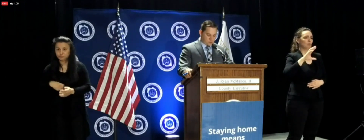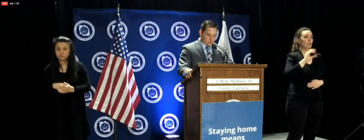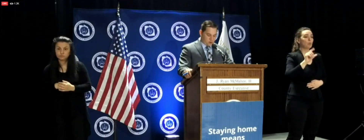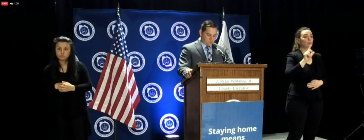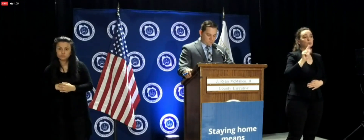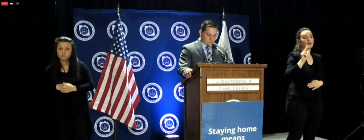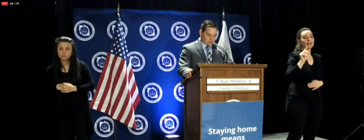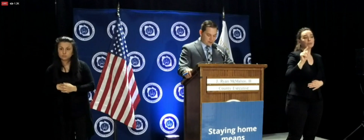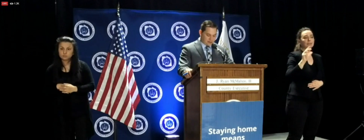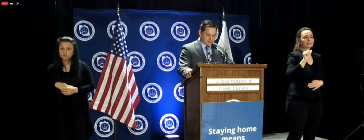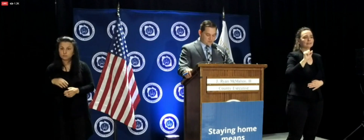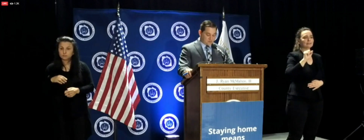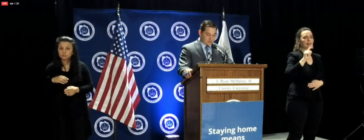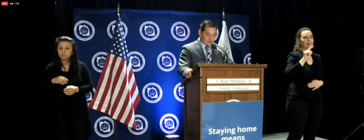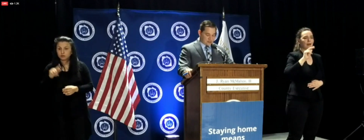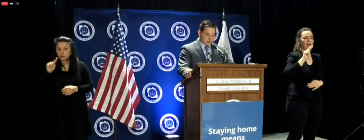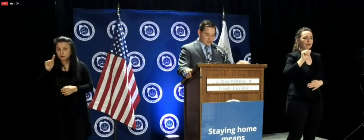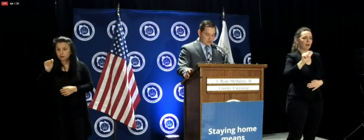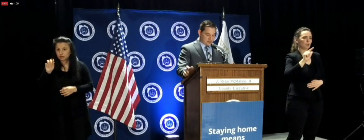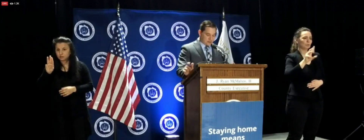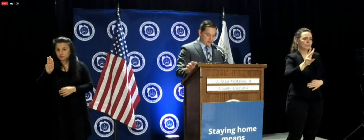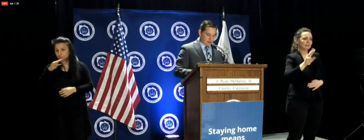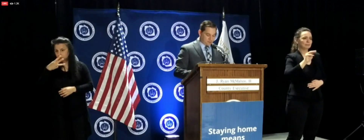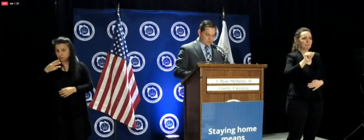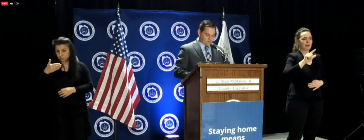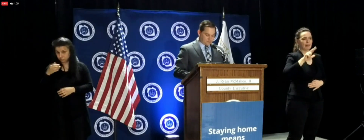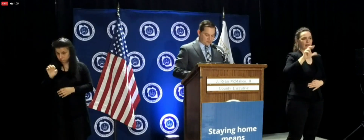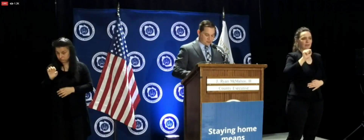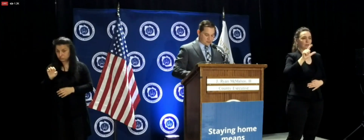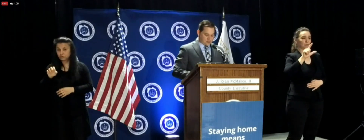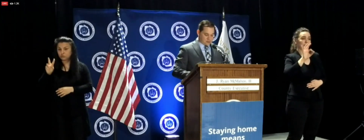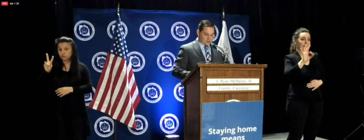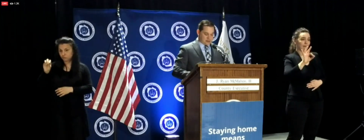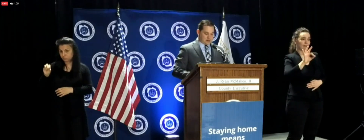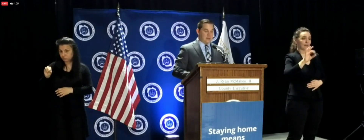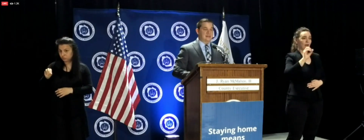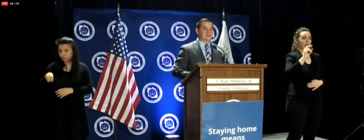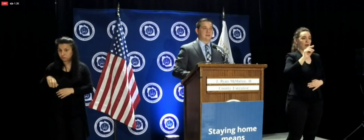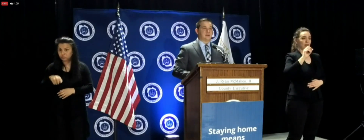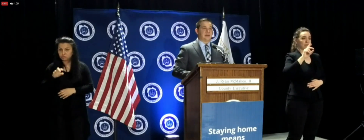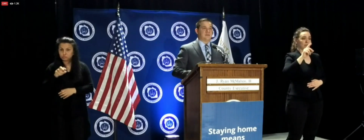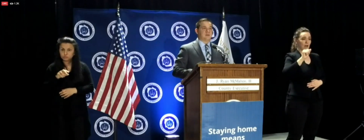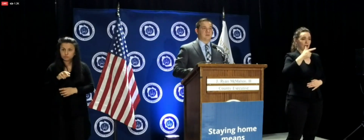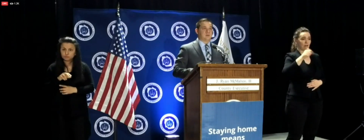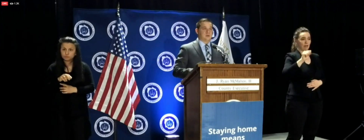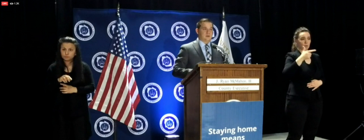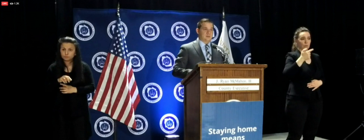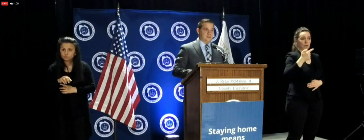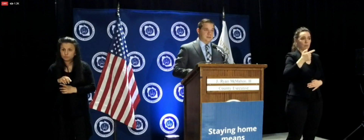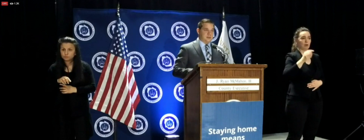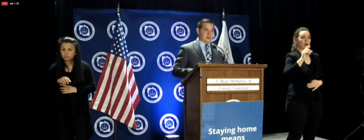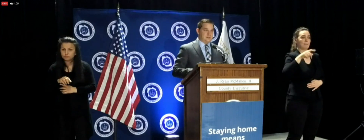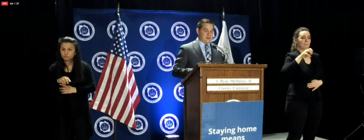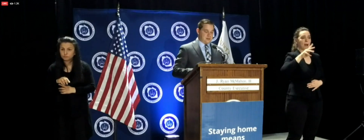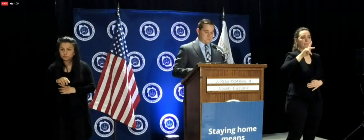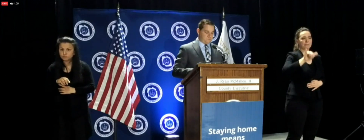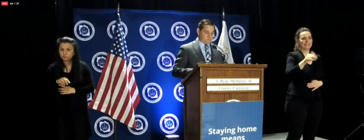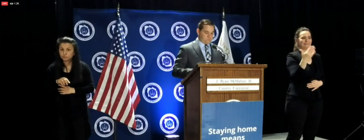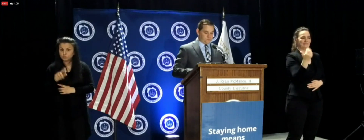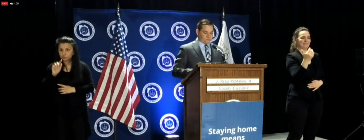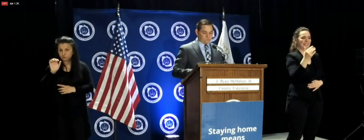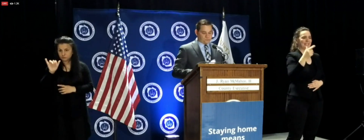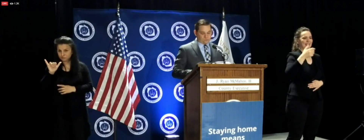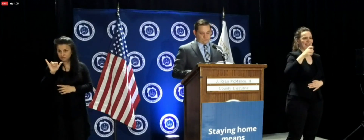Onondaga 21, Town of Geddes 15, Town of Pompey 15, Town of Lysander 11, Town of Skaneateles 10,